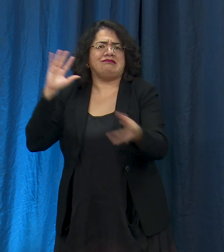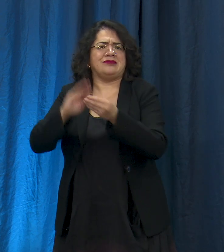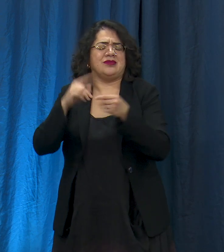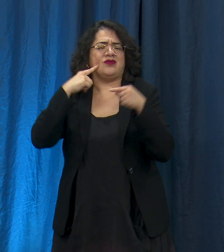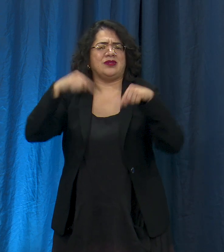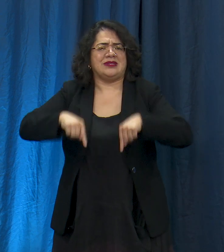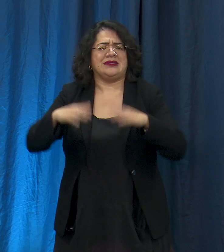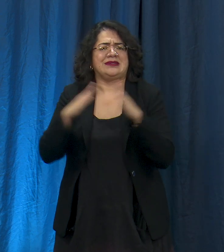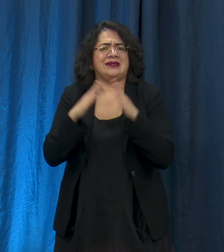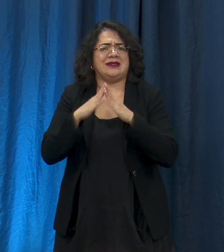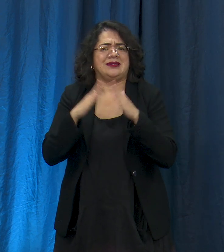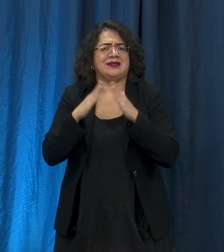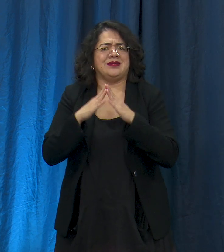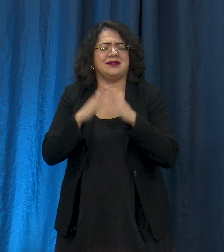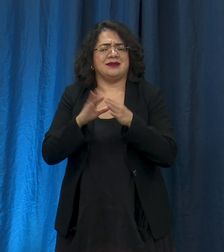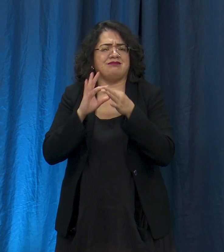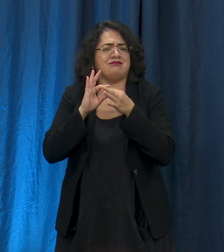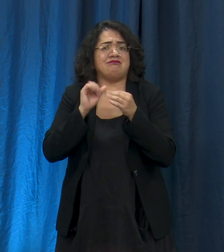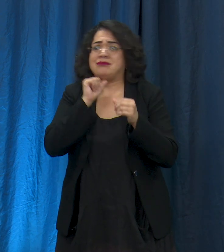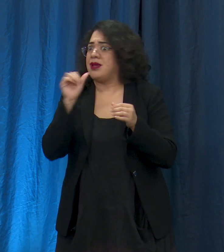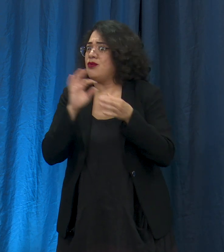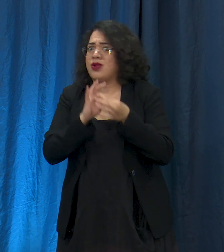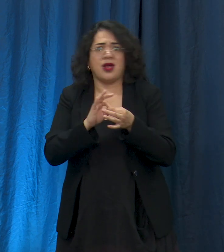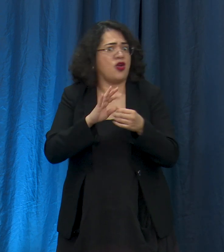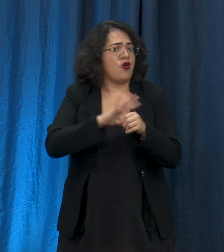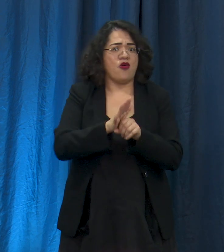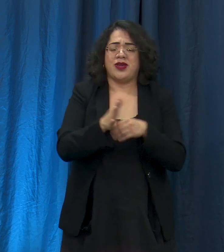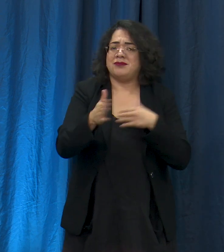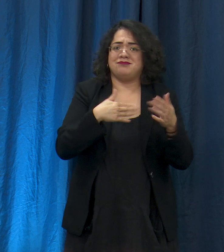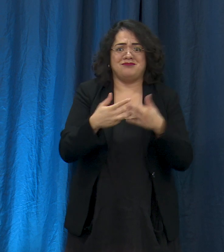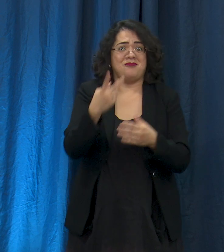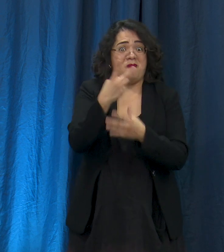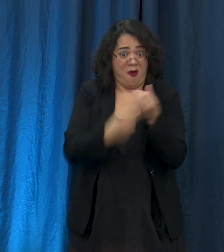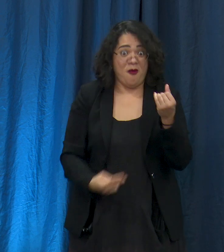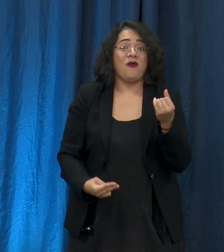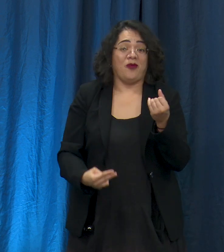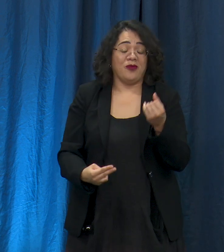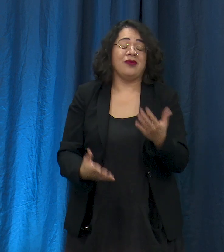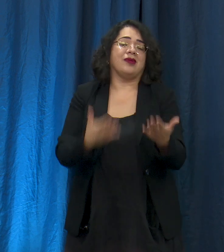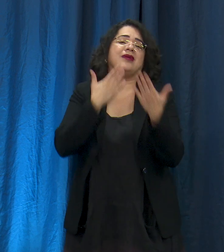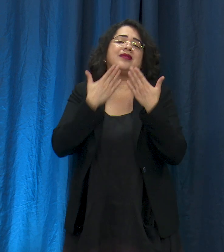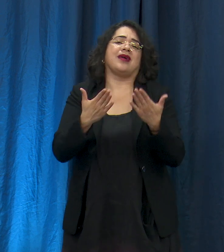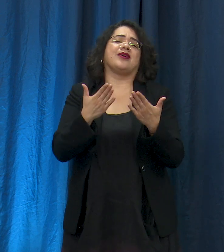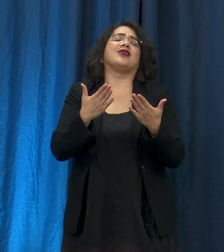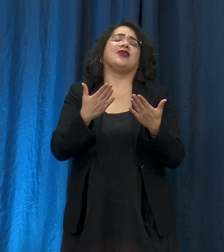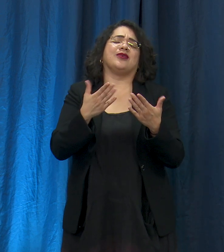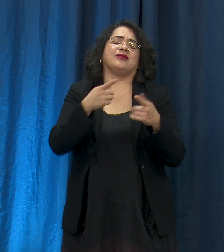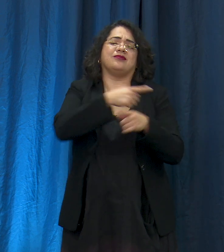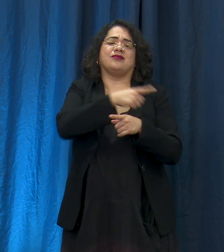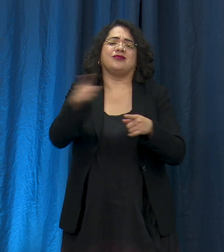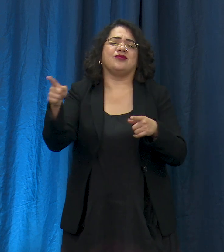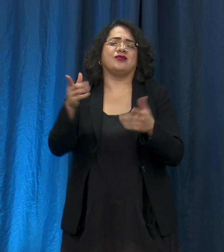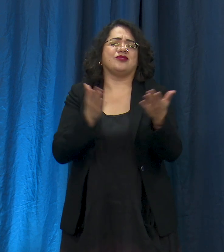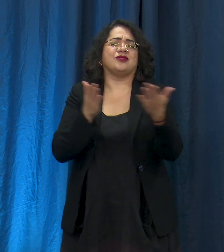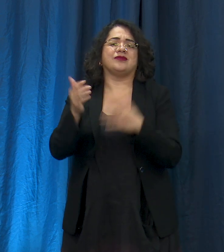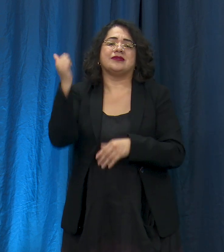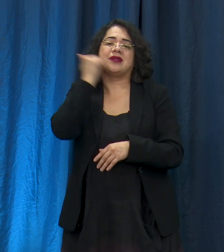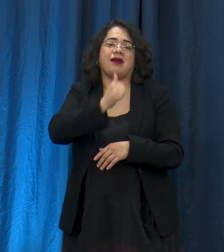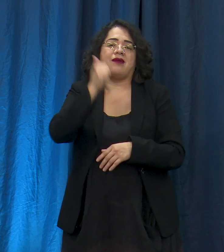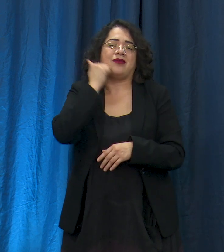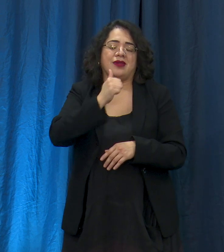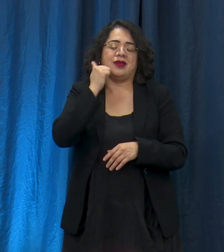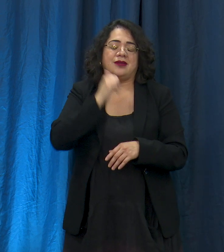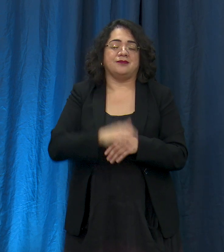city, even unrelated to COVID. Thank you so much for your service to this community each and every day.